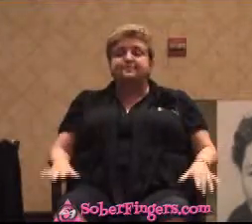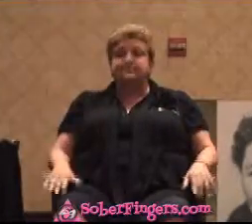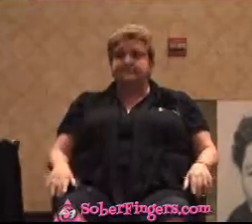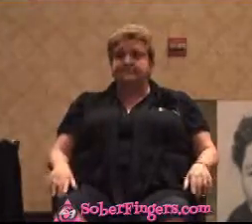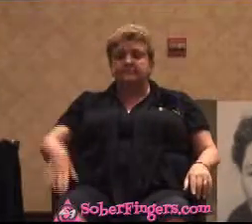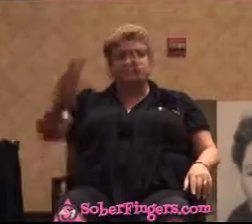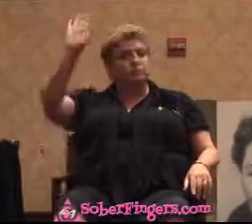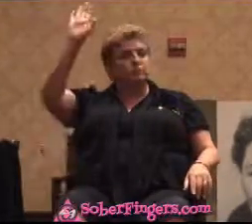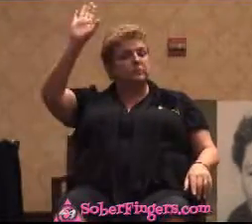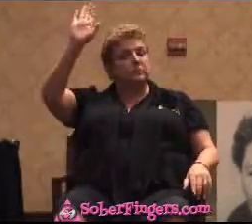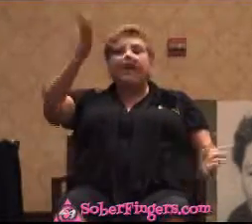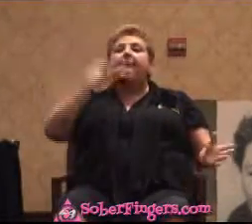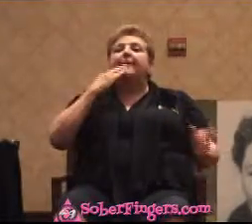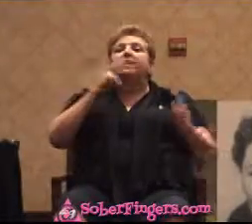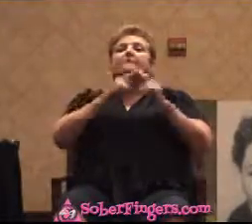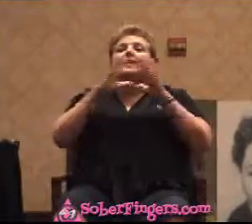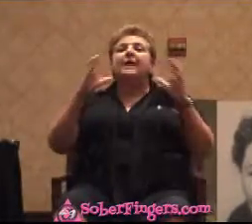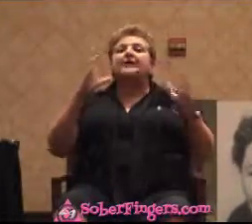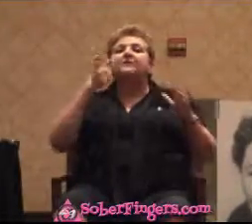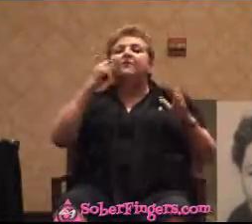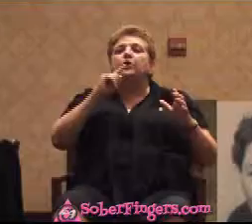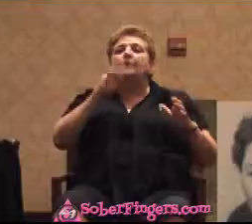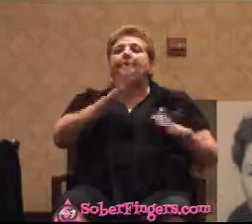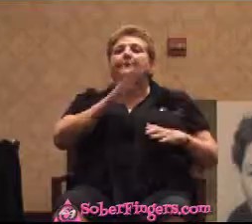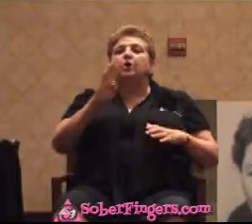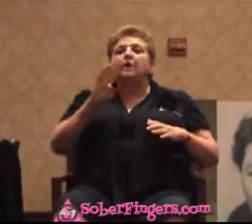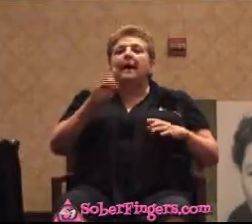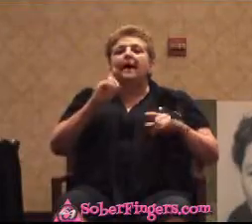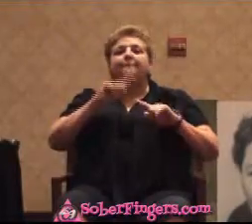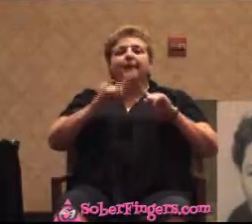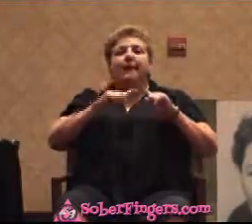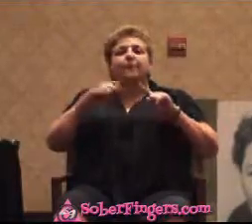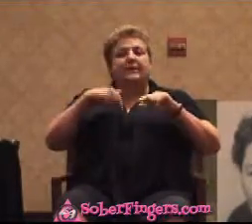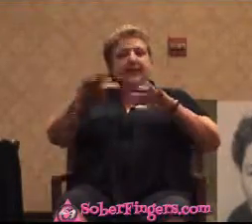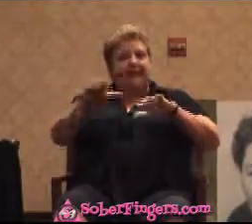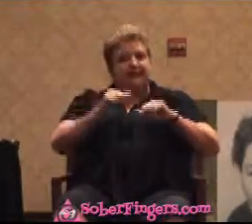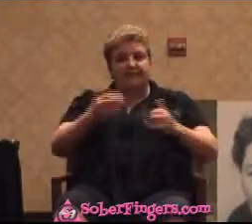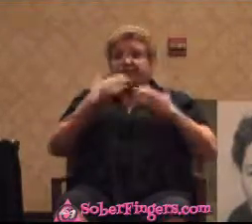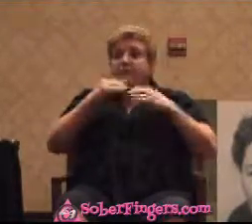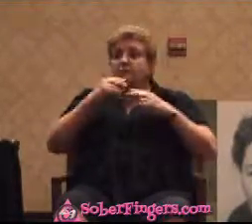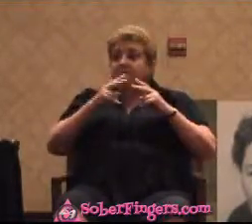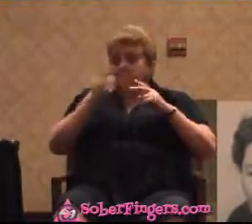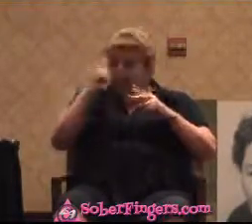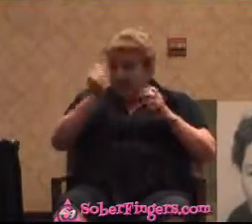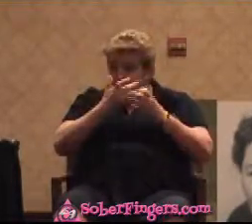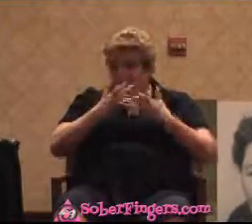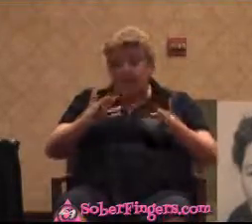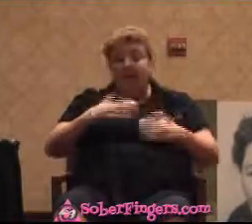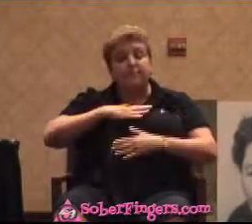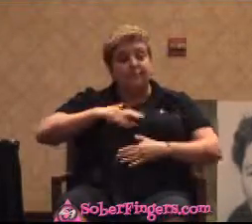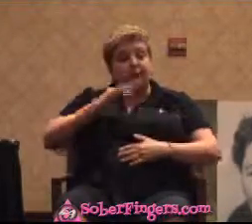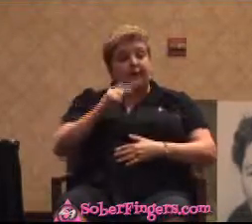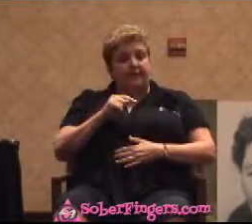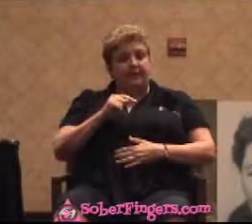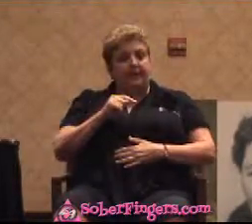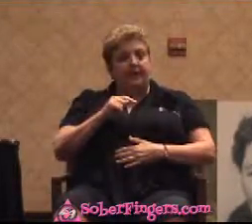I said, thank you very much for the real big book, but I'm going to leave on up out of here, and thank you for everything. I appreciate it, and I hope y'all know alcohol is bad for